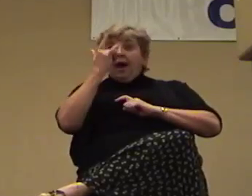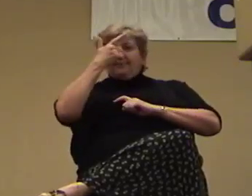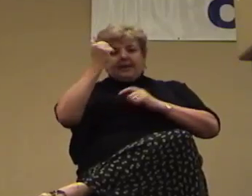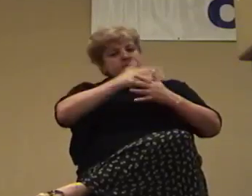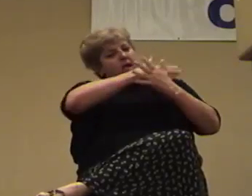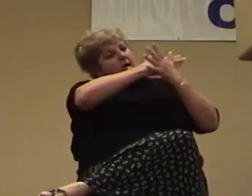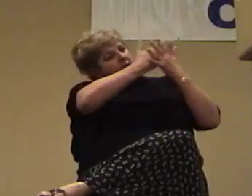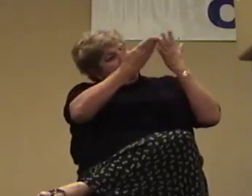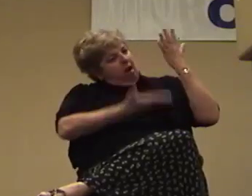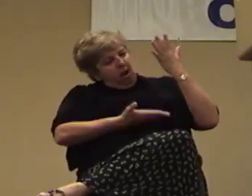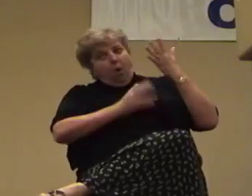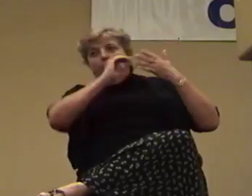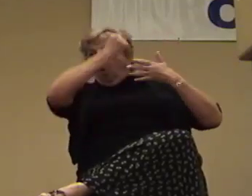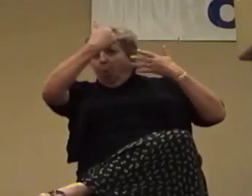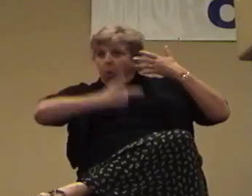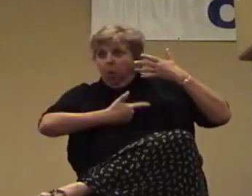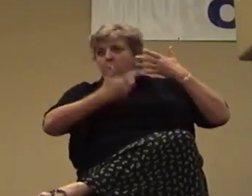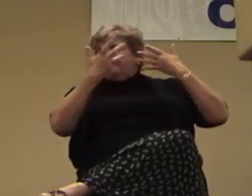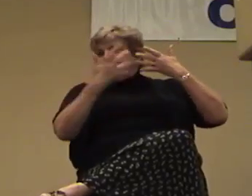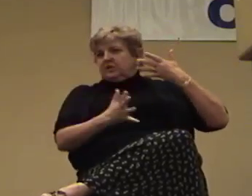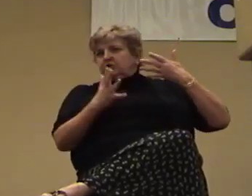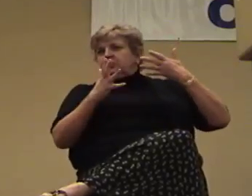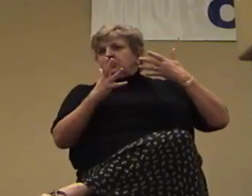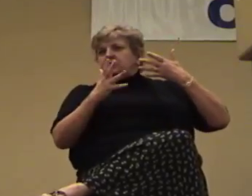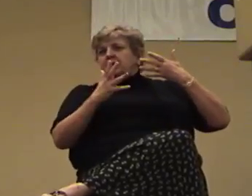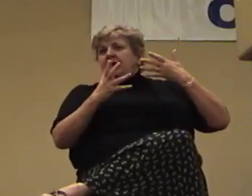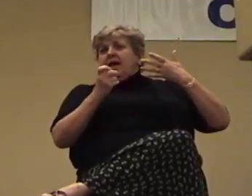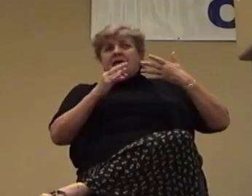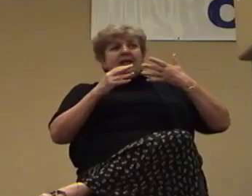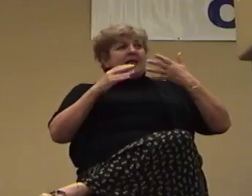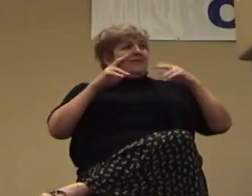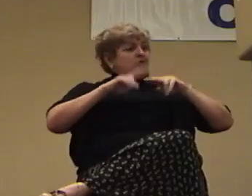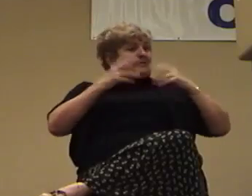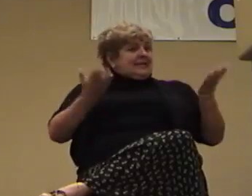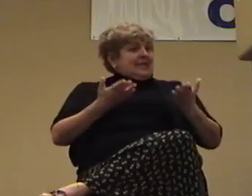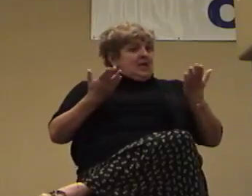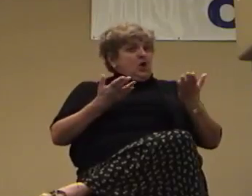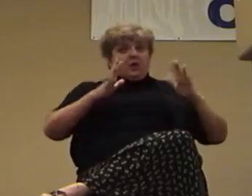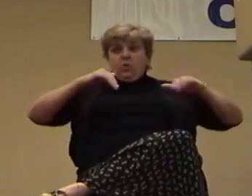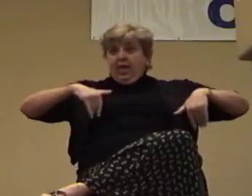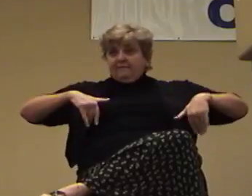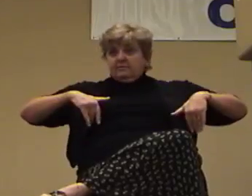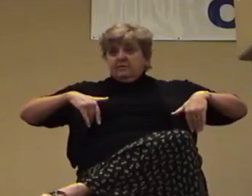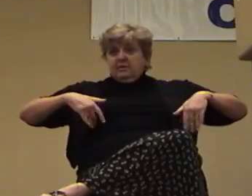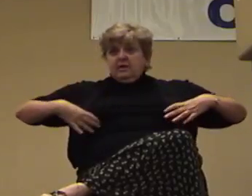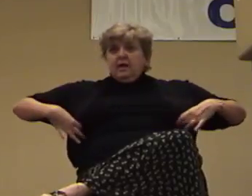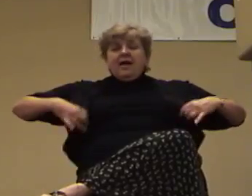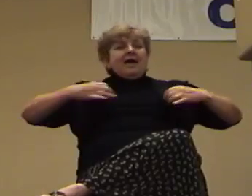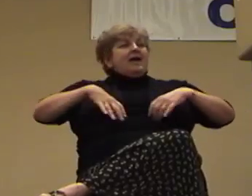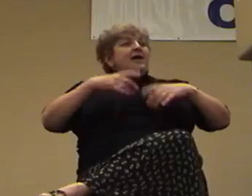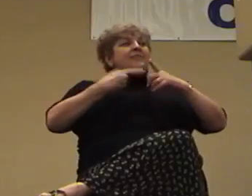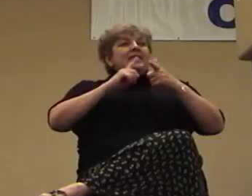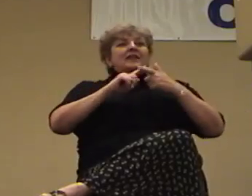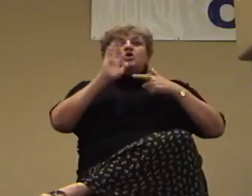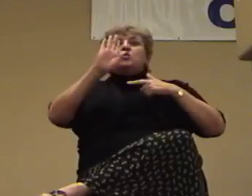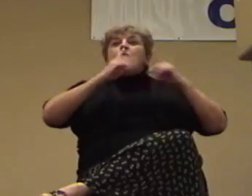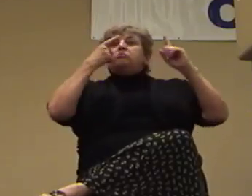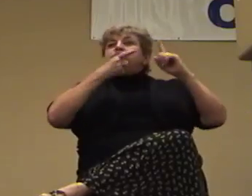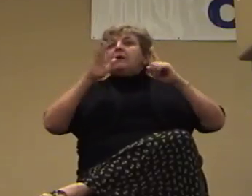for years in meetings and you have yet to take 12 steps, that tells me your primary purpose and my primary purpose is not the same. And I'm reluctant to